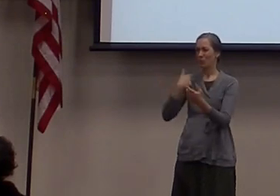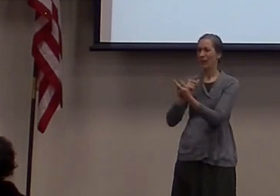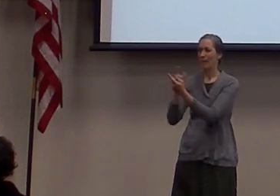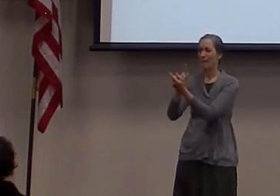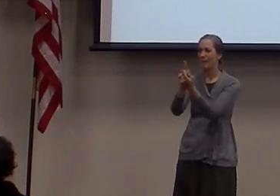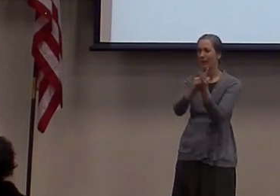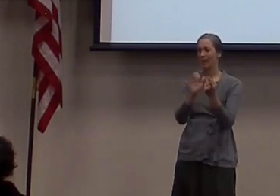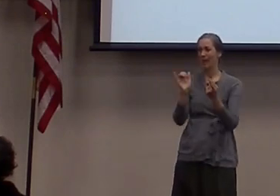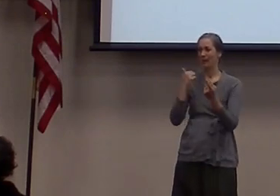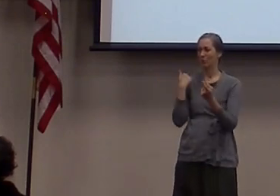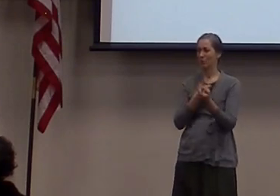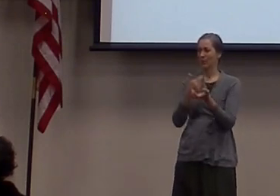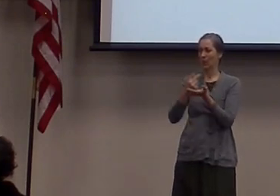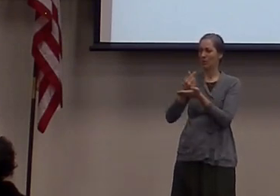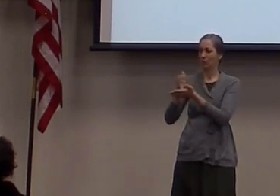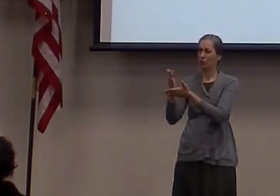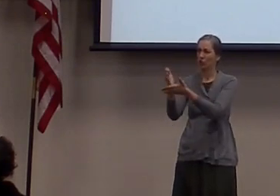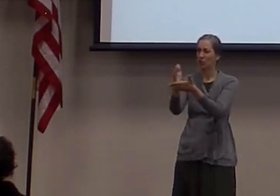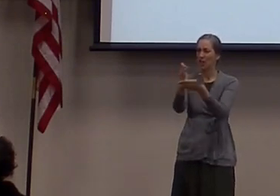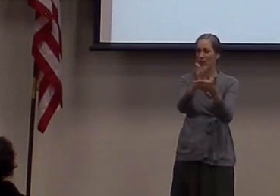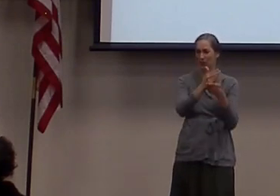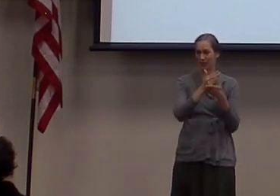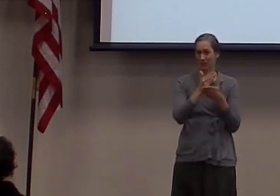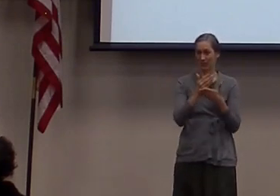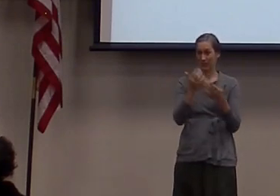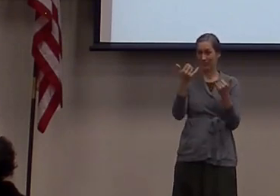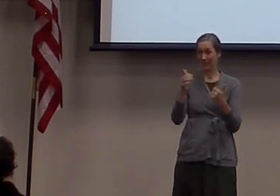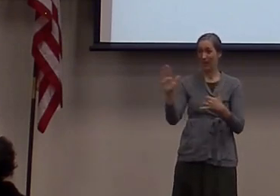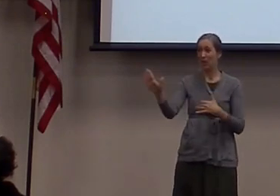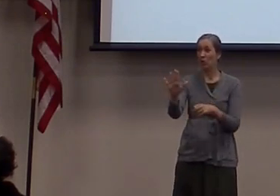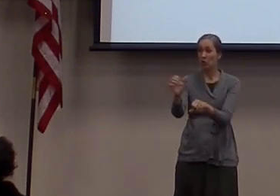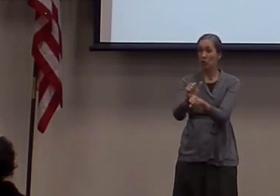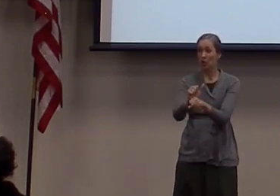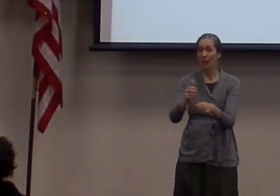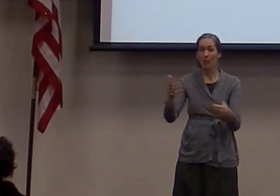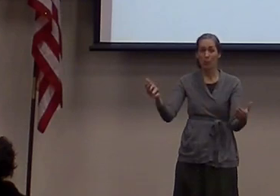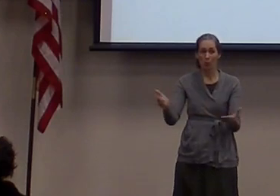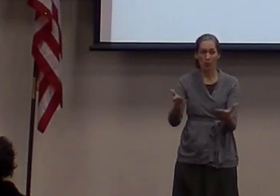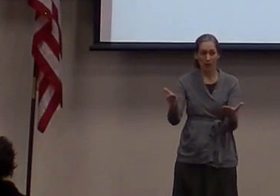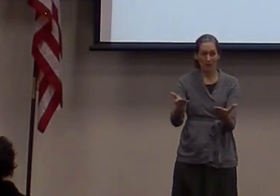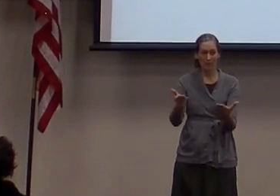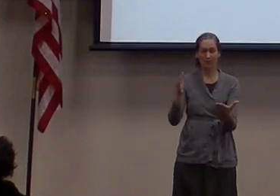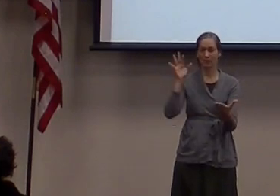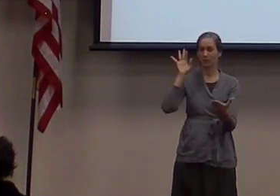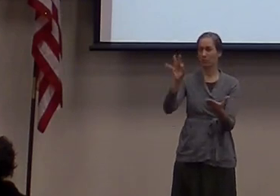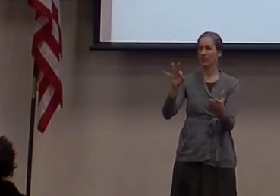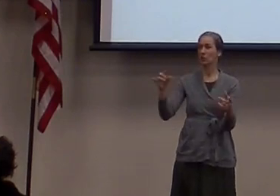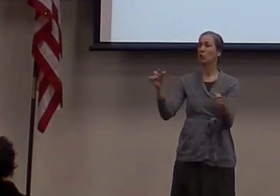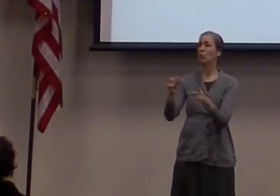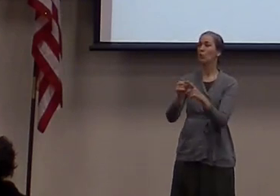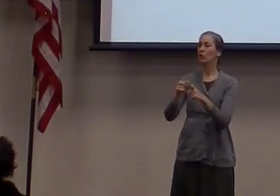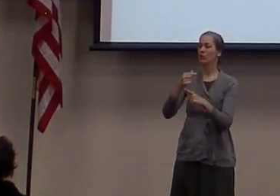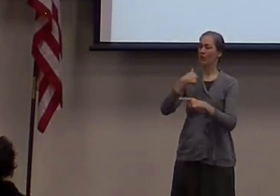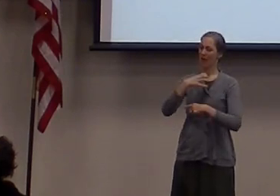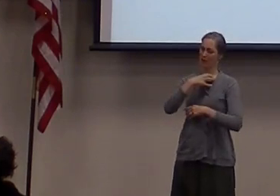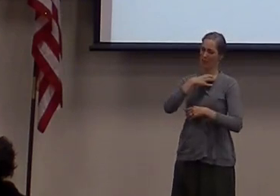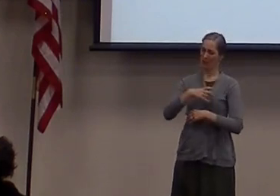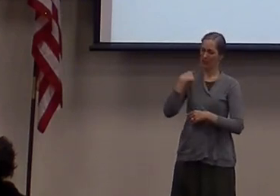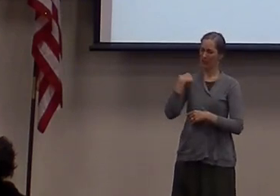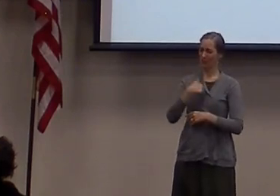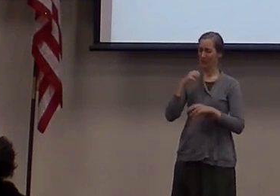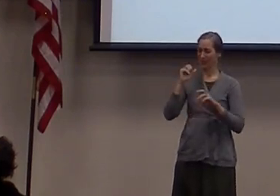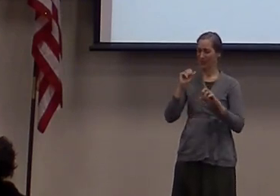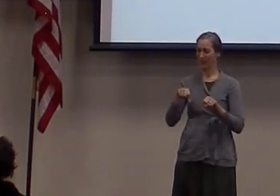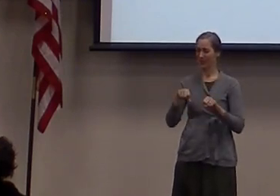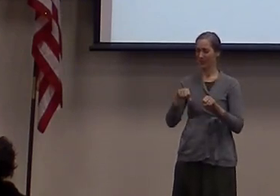Because one way or another, today, your task is preach the word. And I just wish we could follow you around